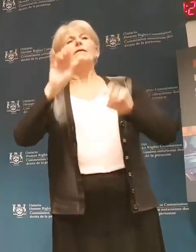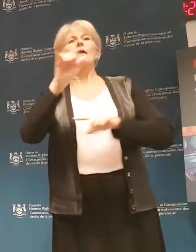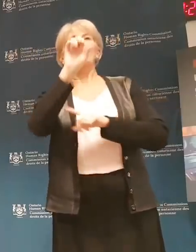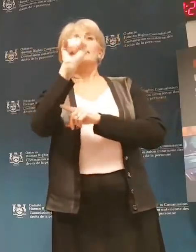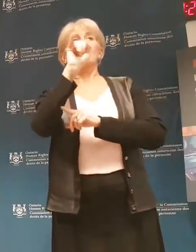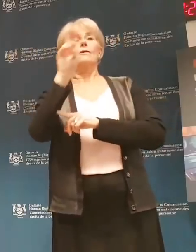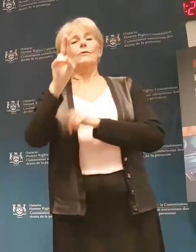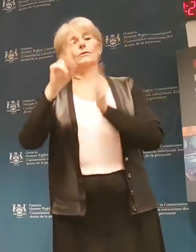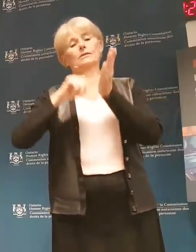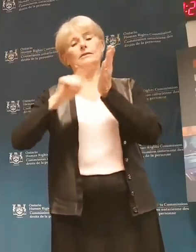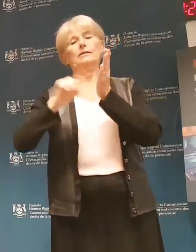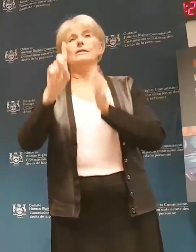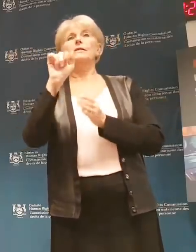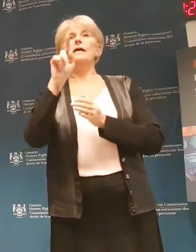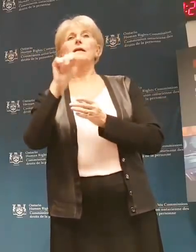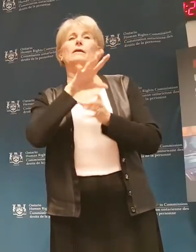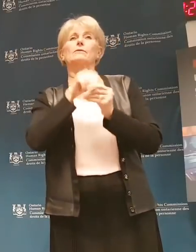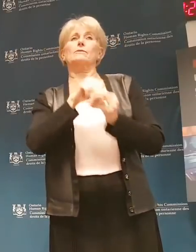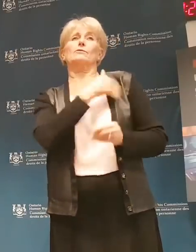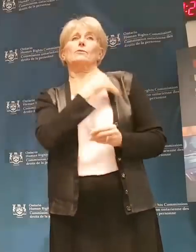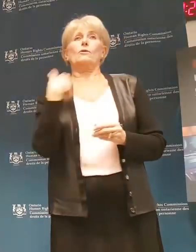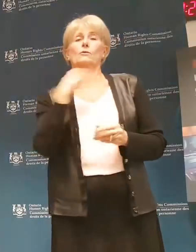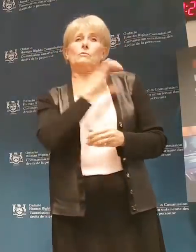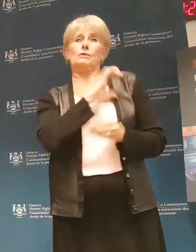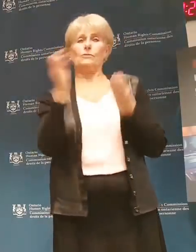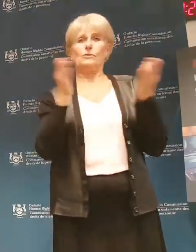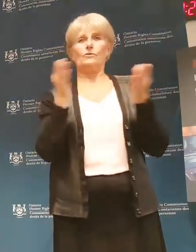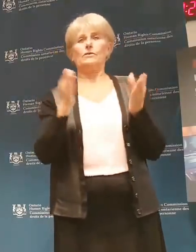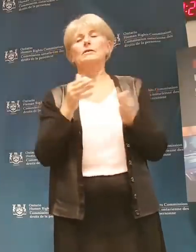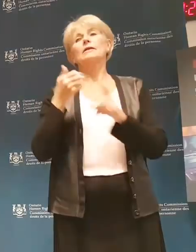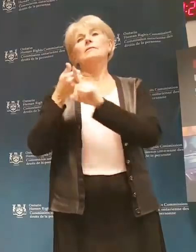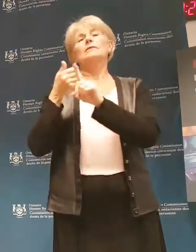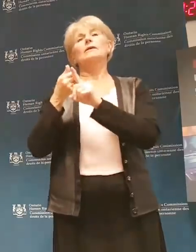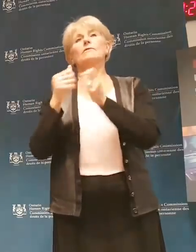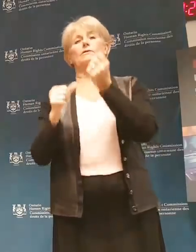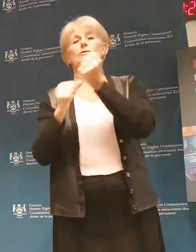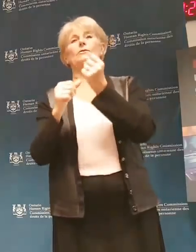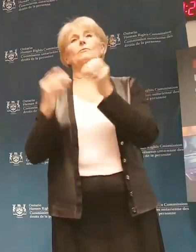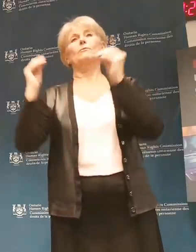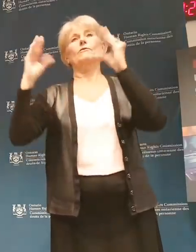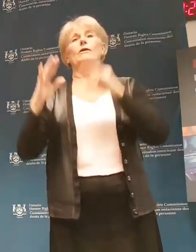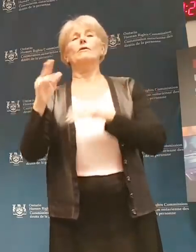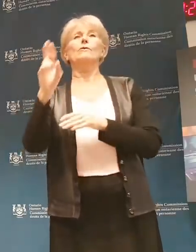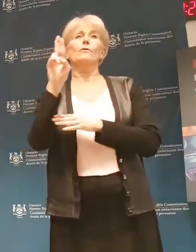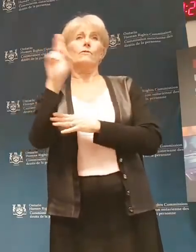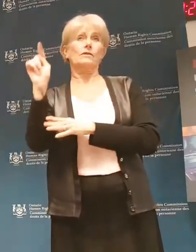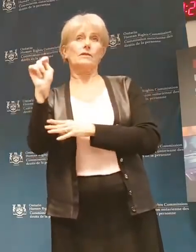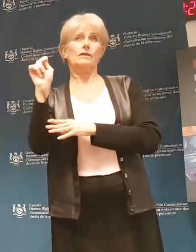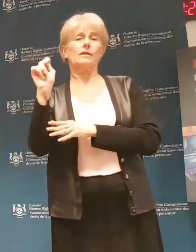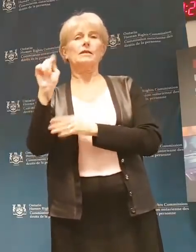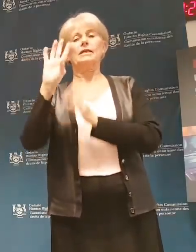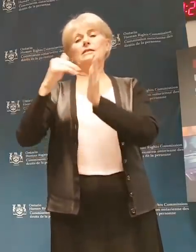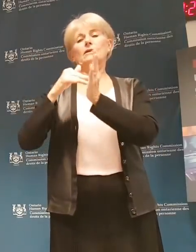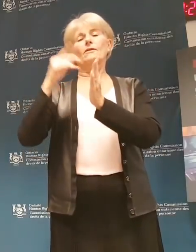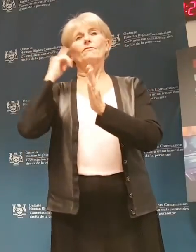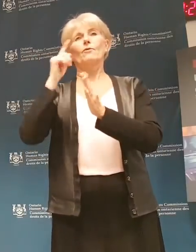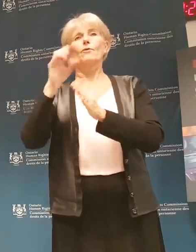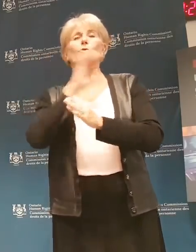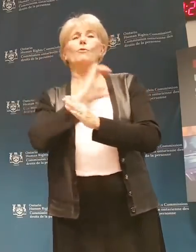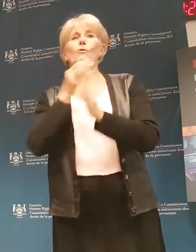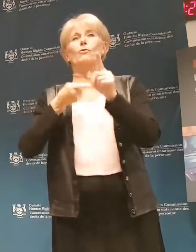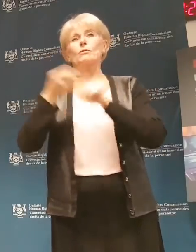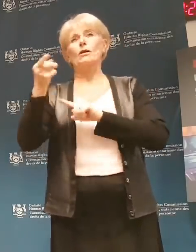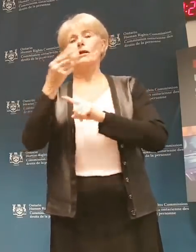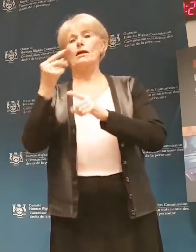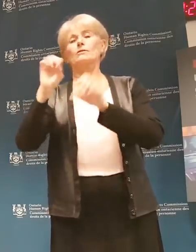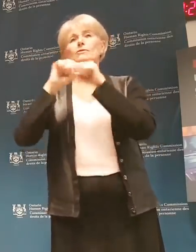Unit data involving the Toronto Police Service. He is an associate professor at the University of Toronto's Centre for Criminology